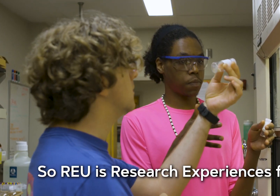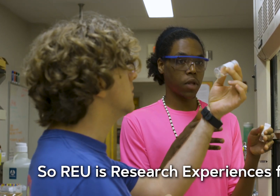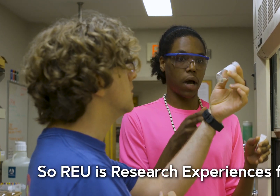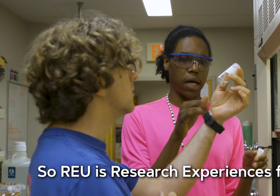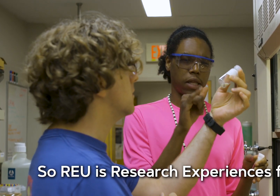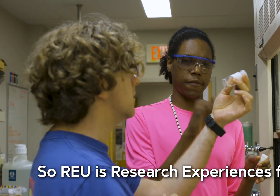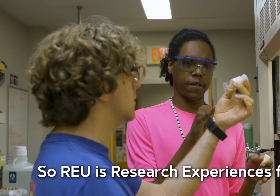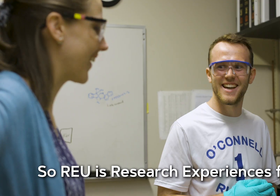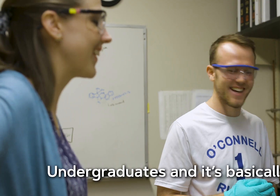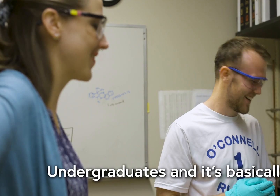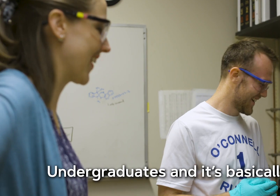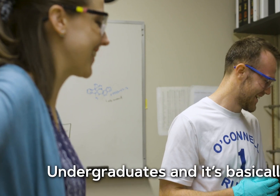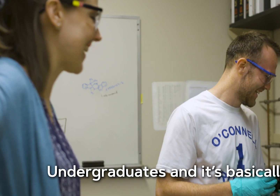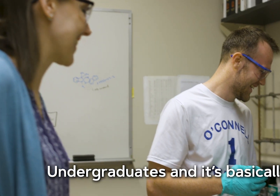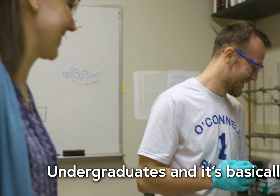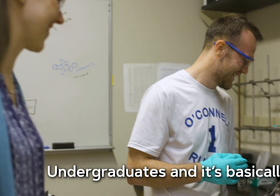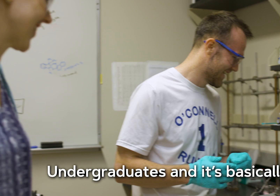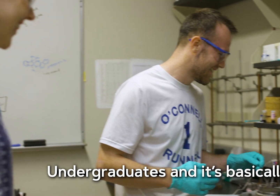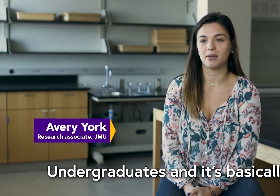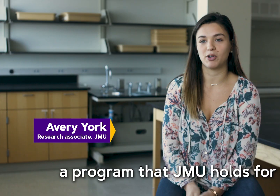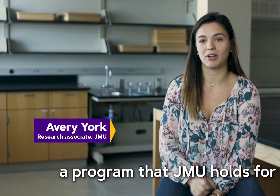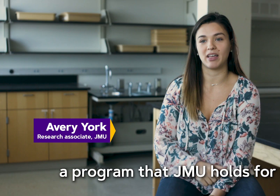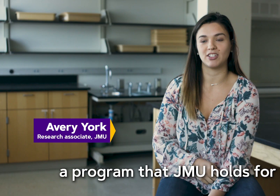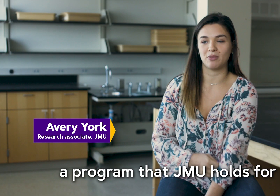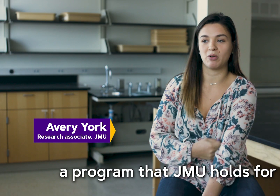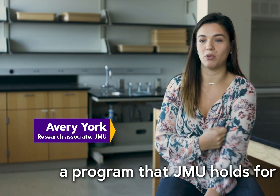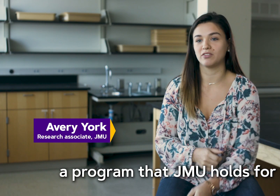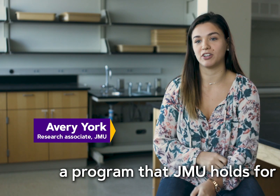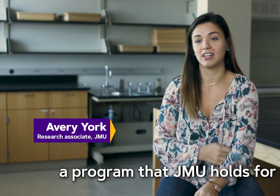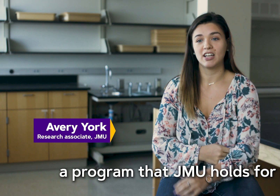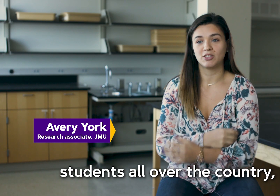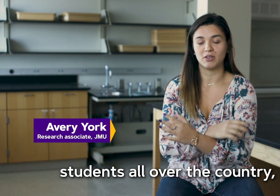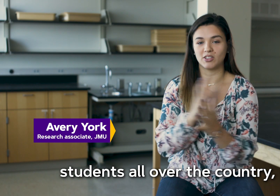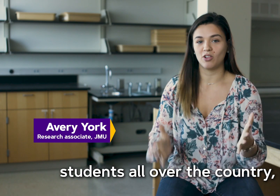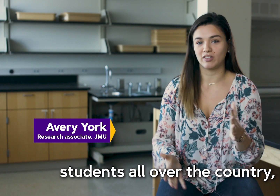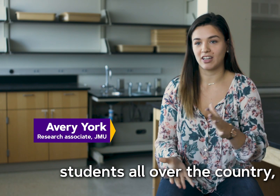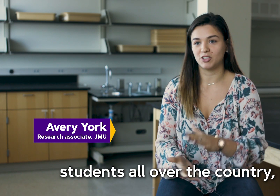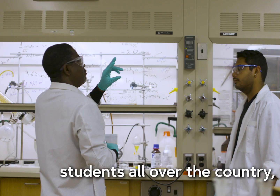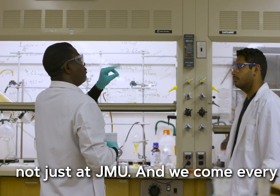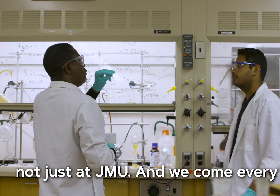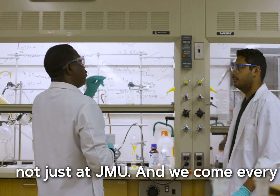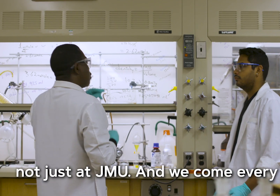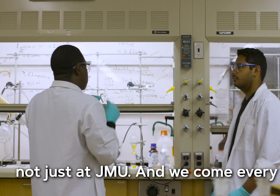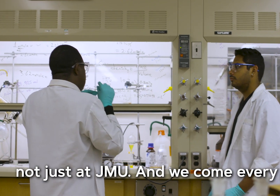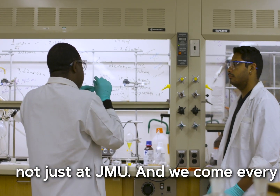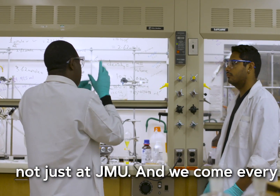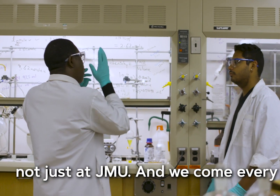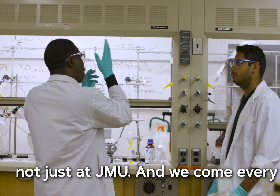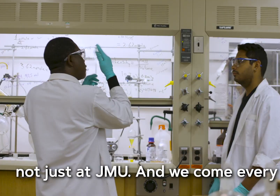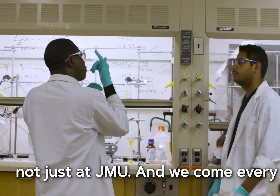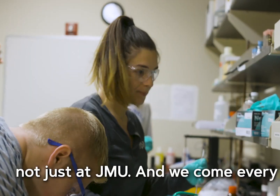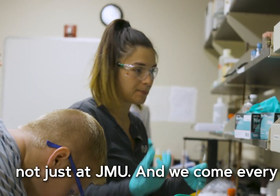RU is research experience for undergraduates, and it's basically a program that JMU holds for students all over the country, not just at